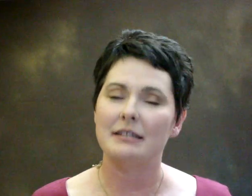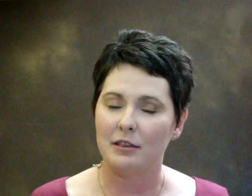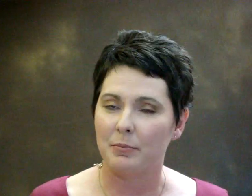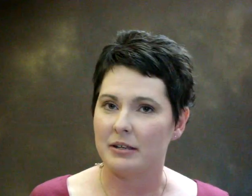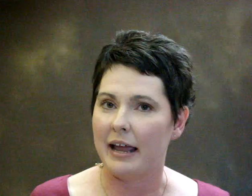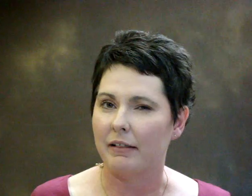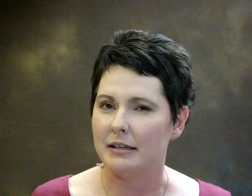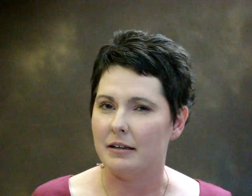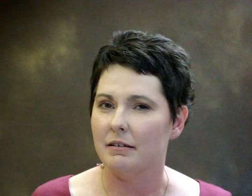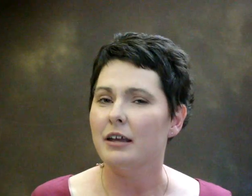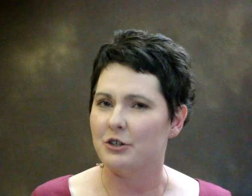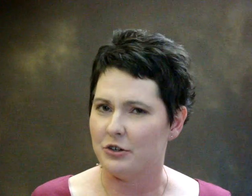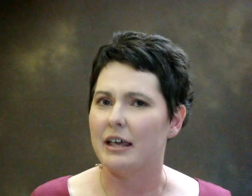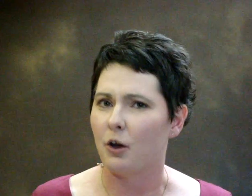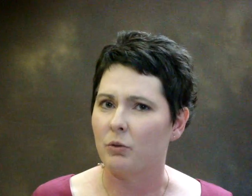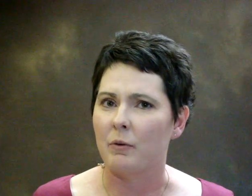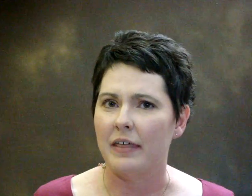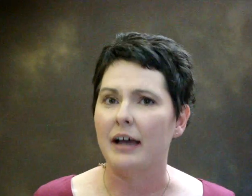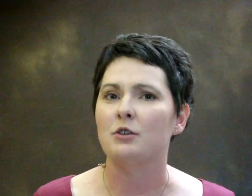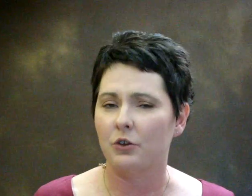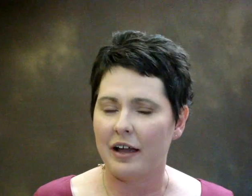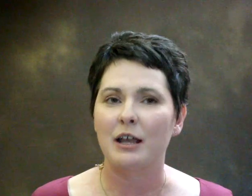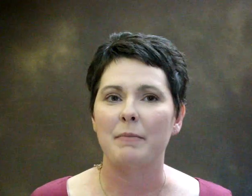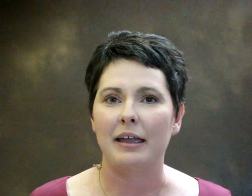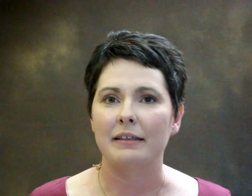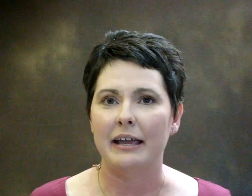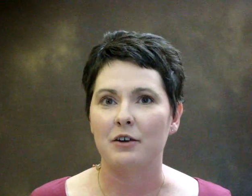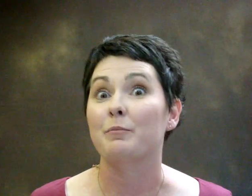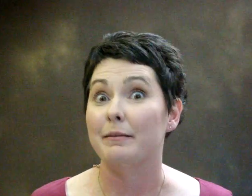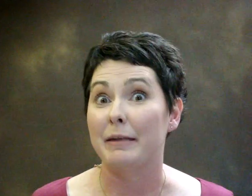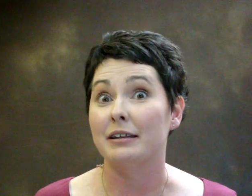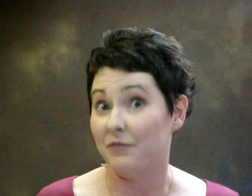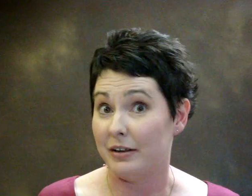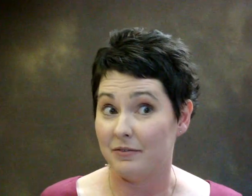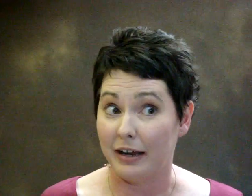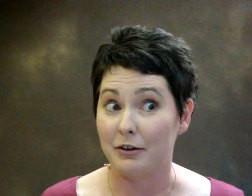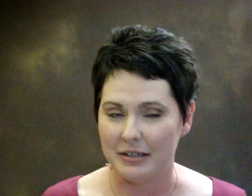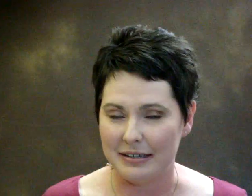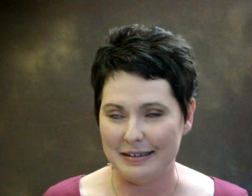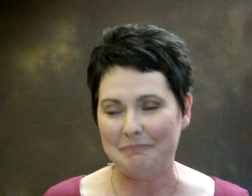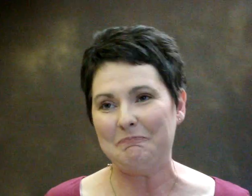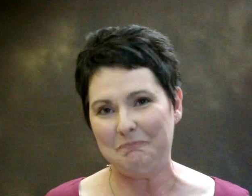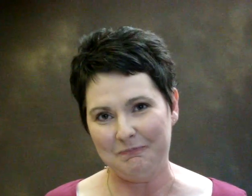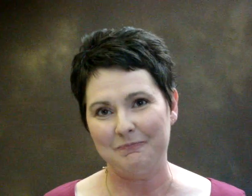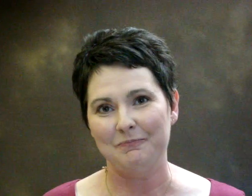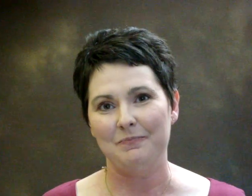seeing the personality issues that go along with that, so you'll have to come back again later for me to make a definitive diagnosis. But that was his